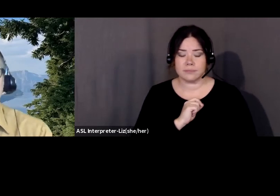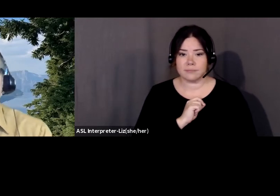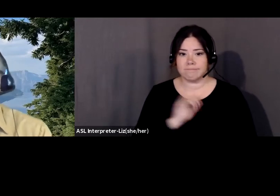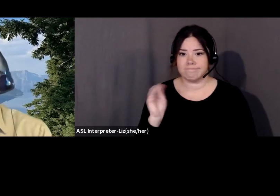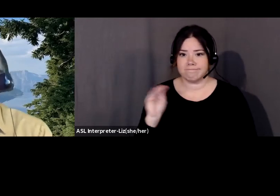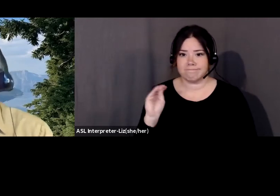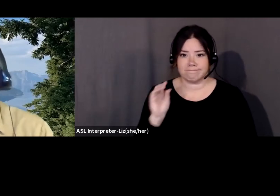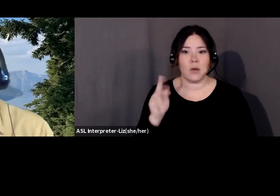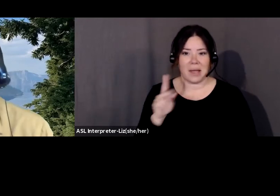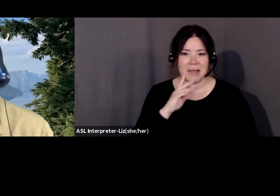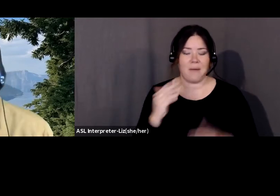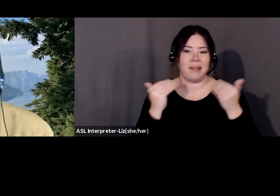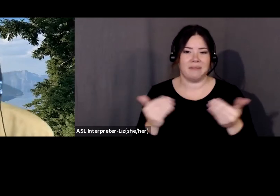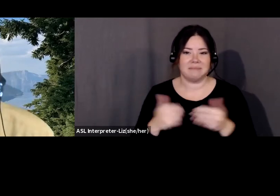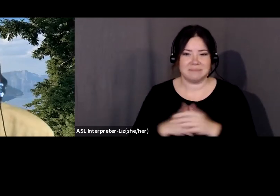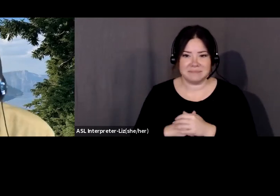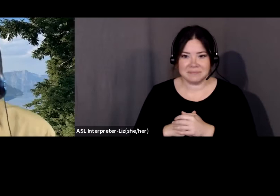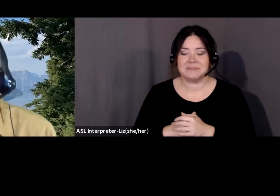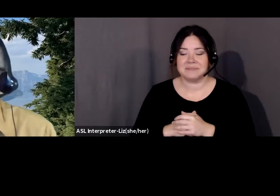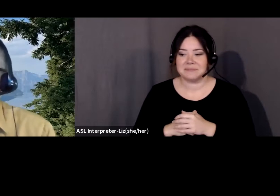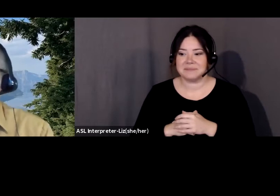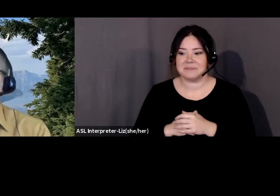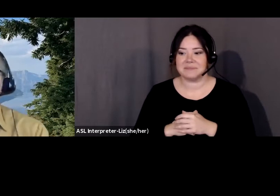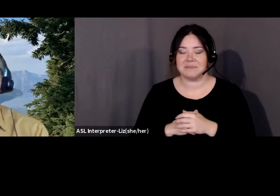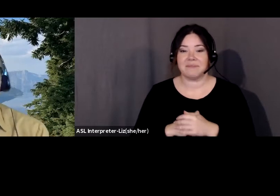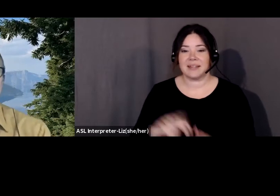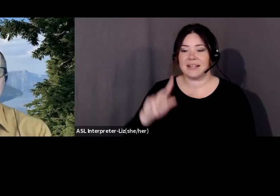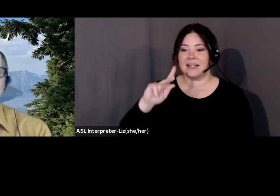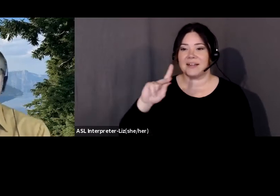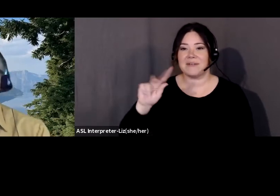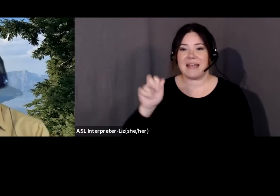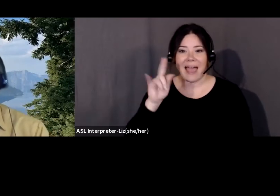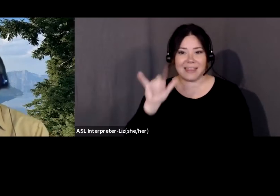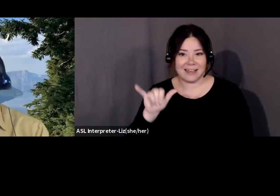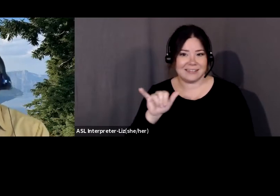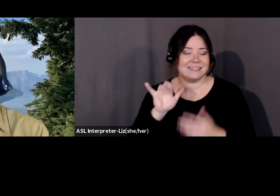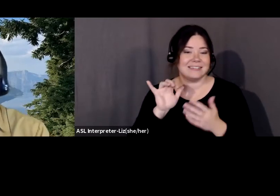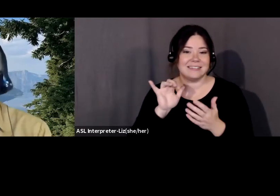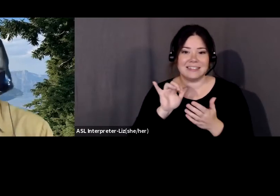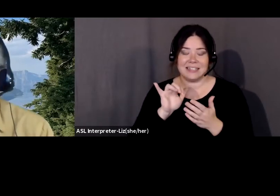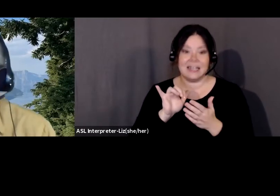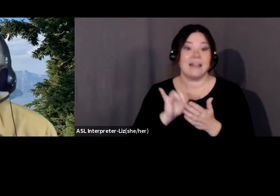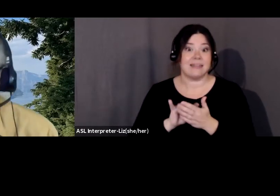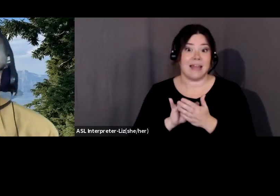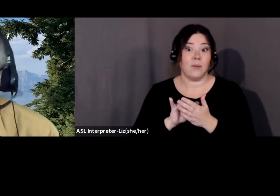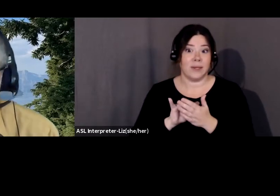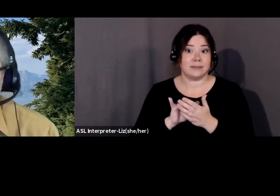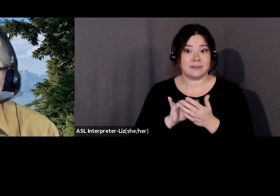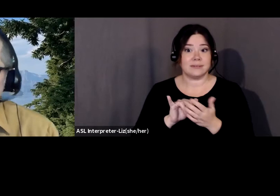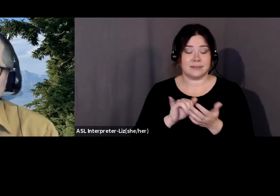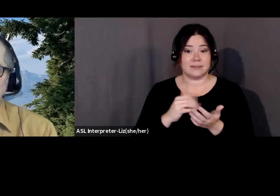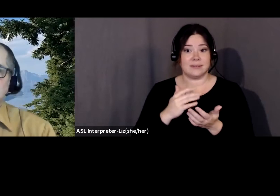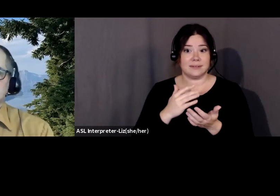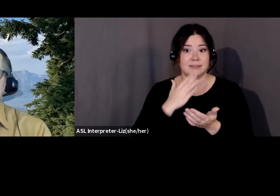Okay, I'm going to proceed forward. So Kathy, that was a quality mission and